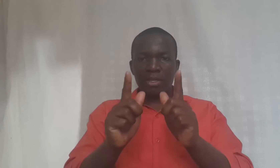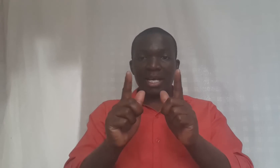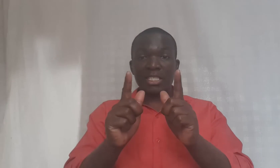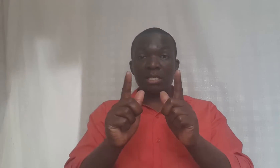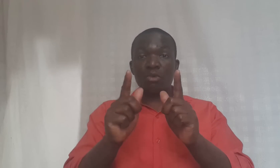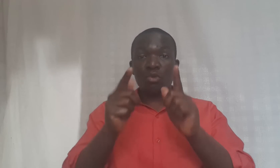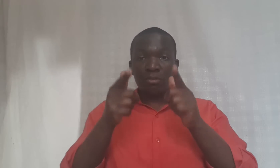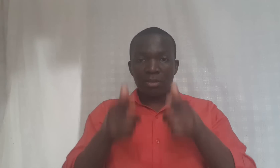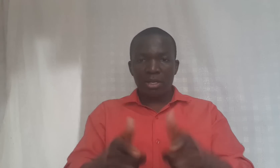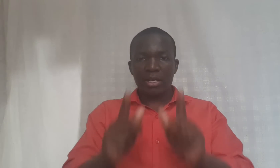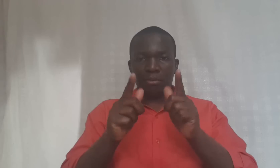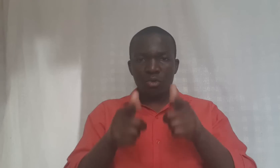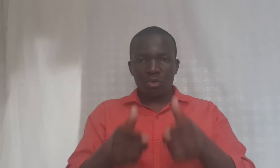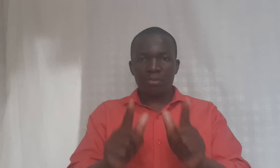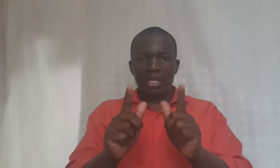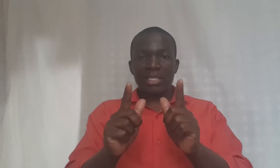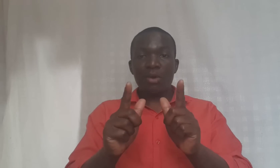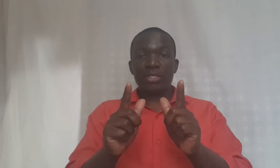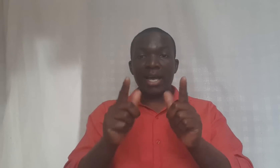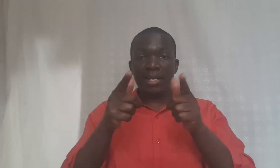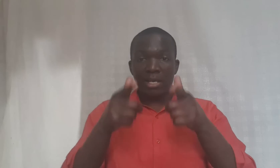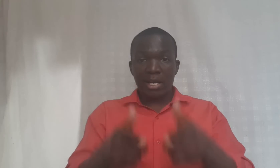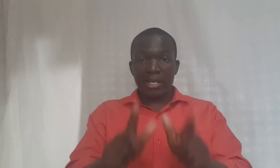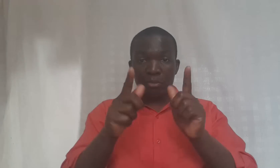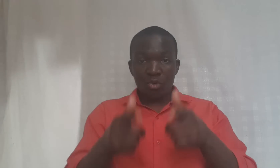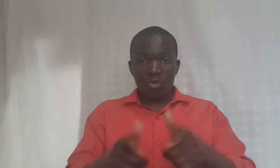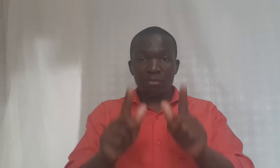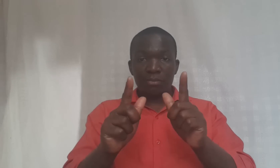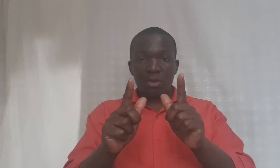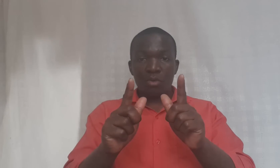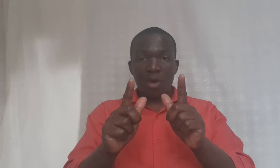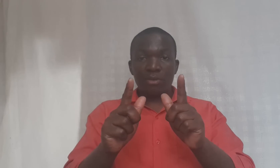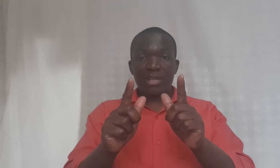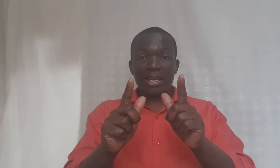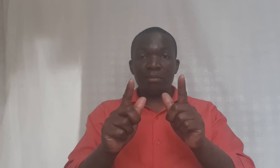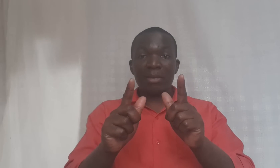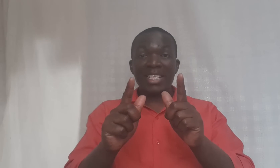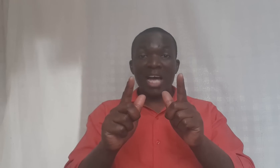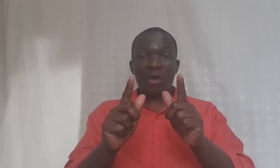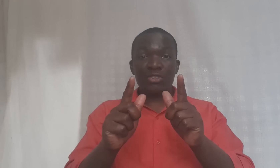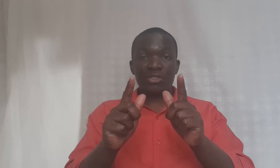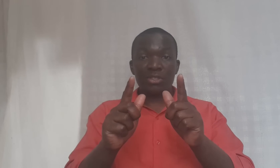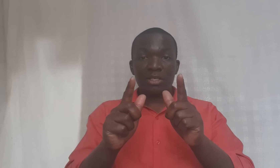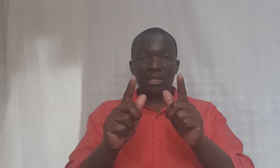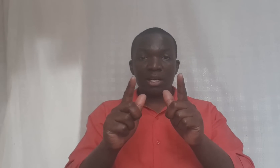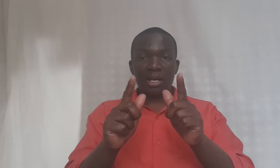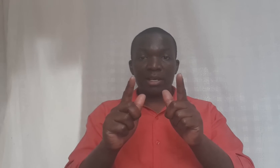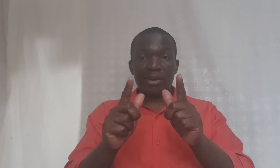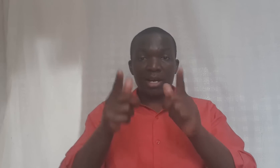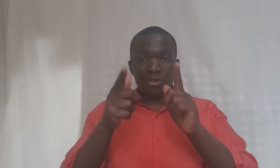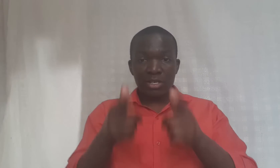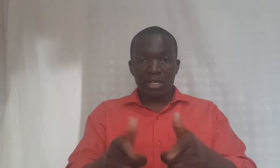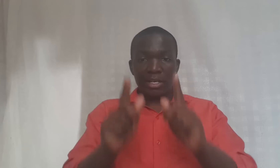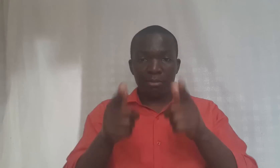that's Limuru. Limuru, that's how we sign Limuru. One of the major towns in our country.